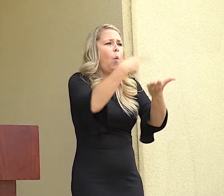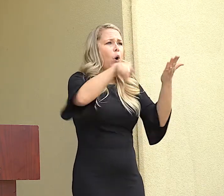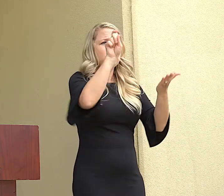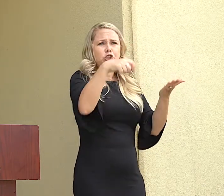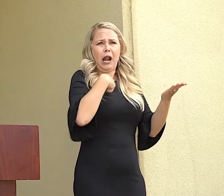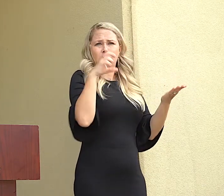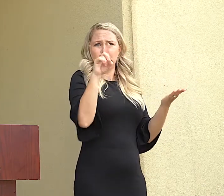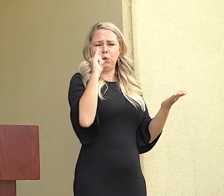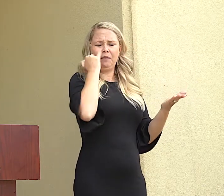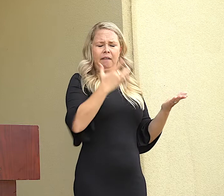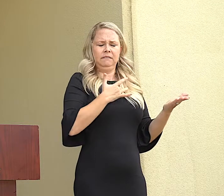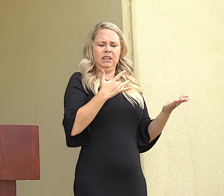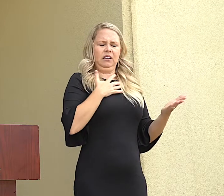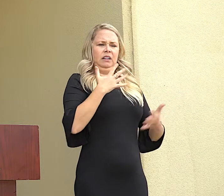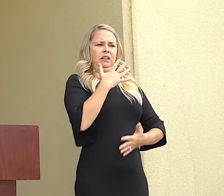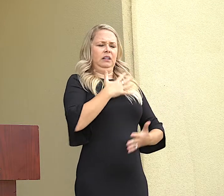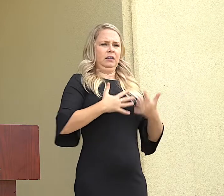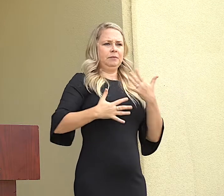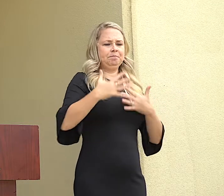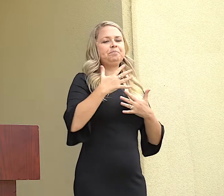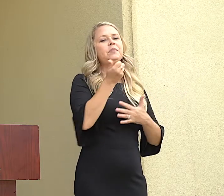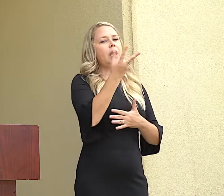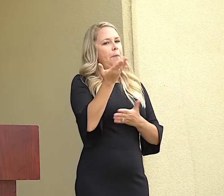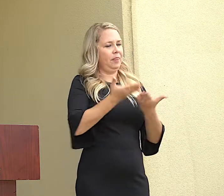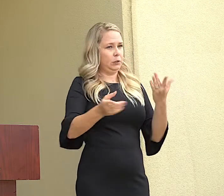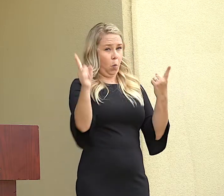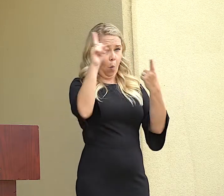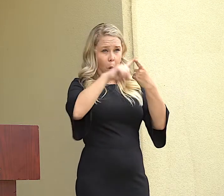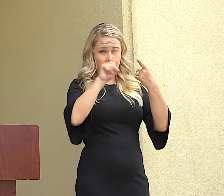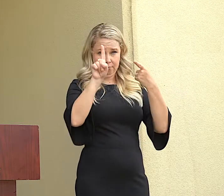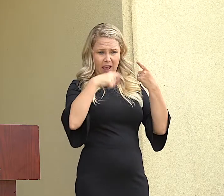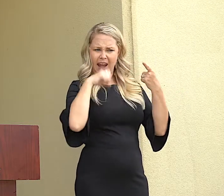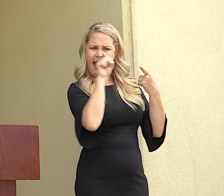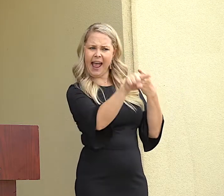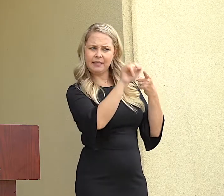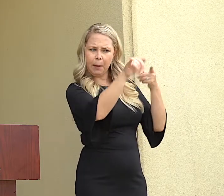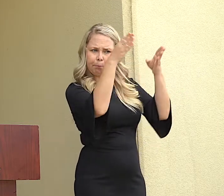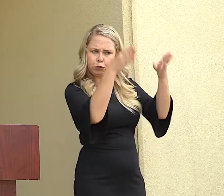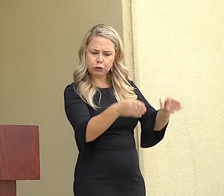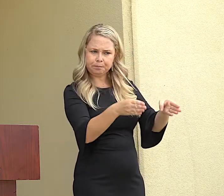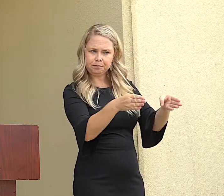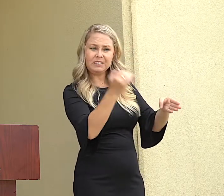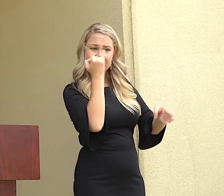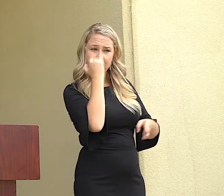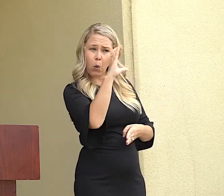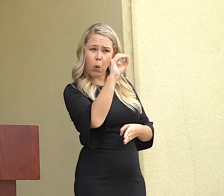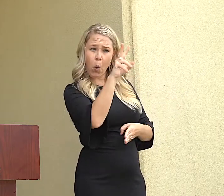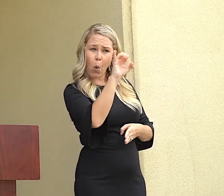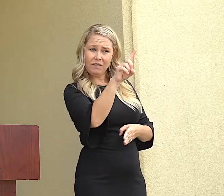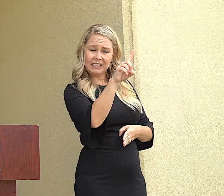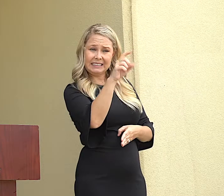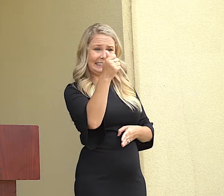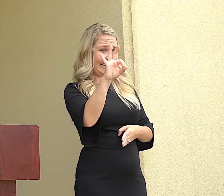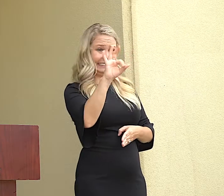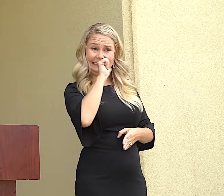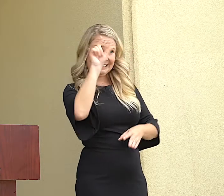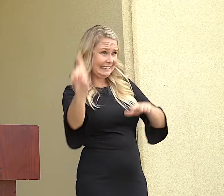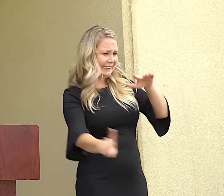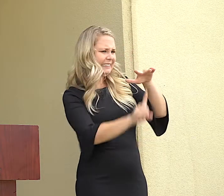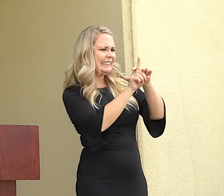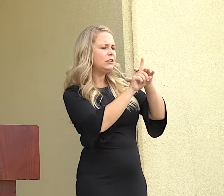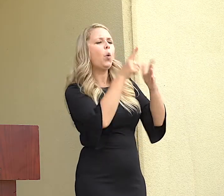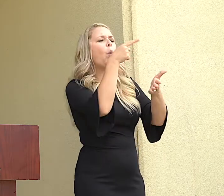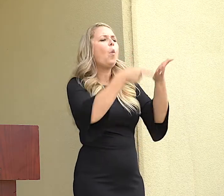I do first? I guess a couple of things. One, I would ask that person if COVID-19 did not exist,